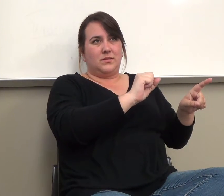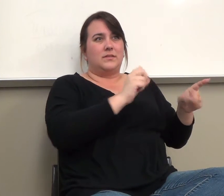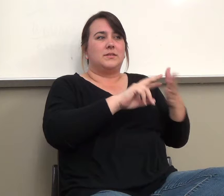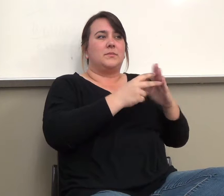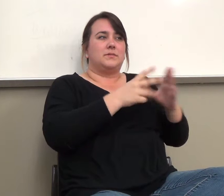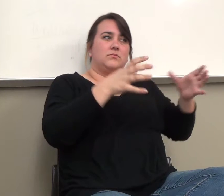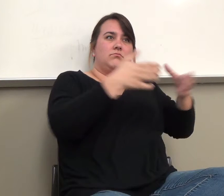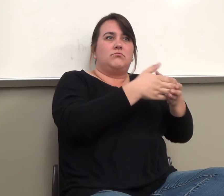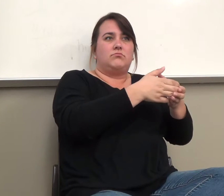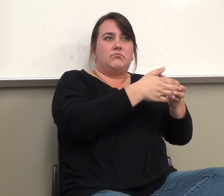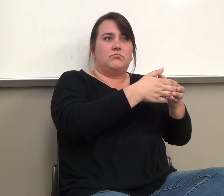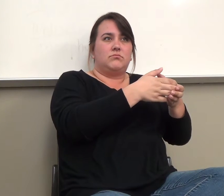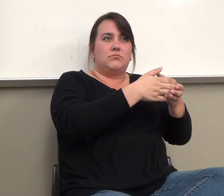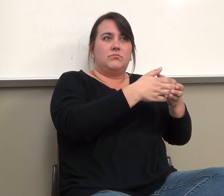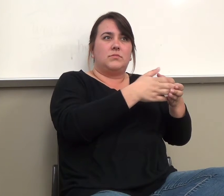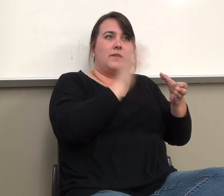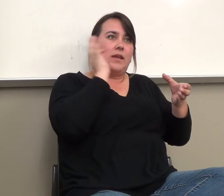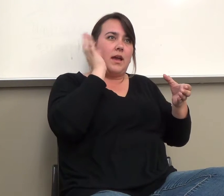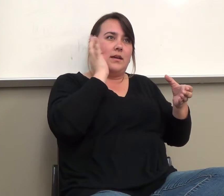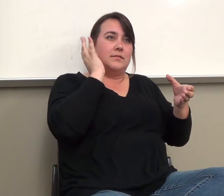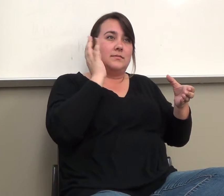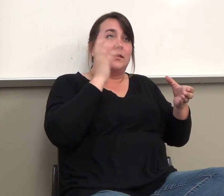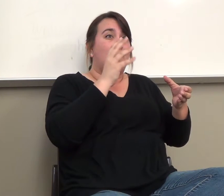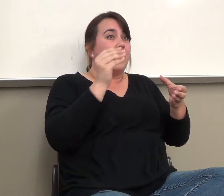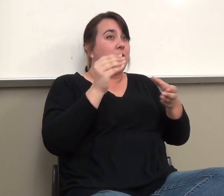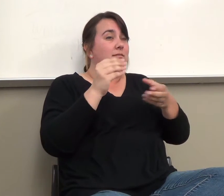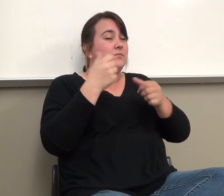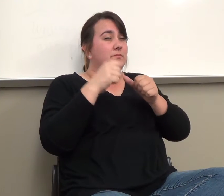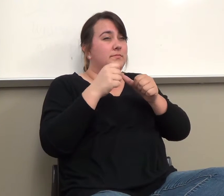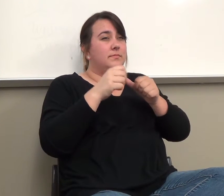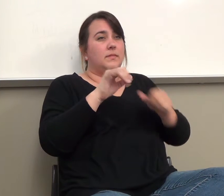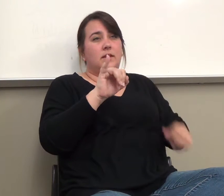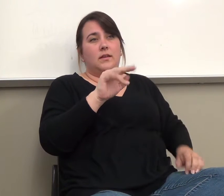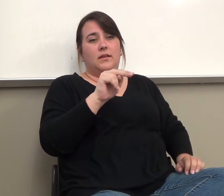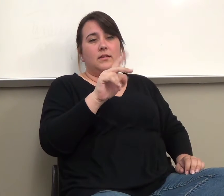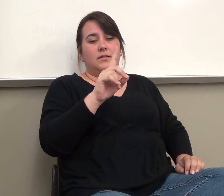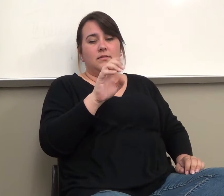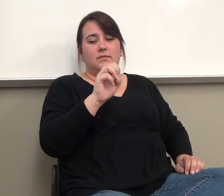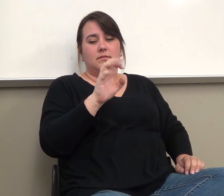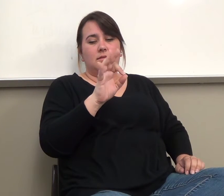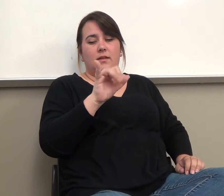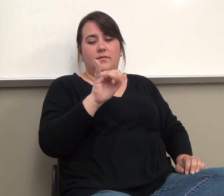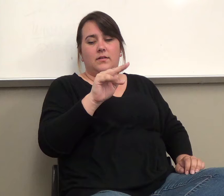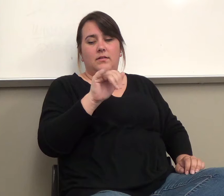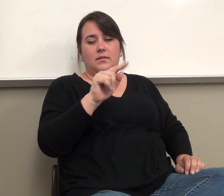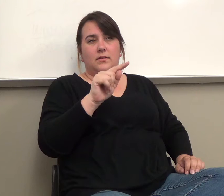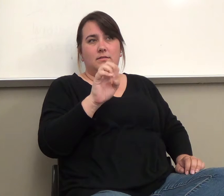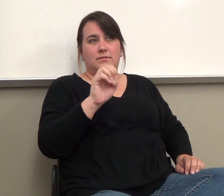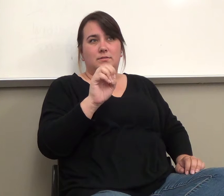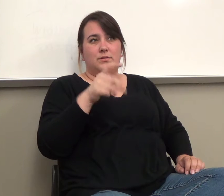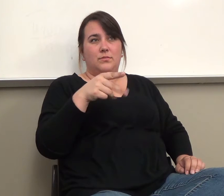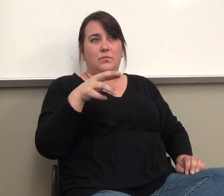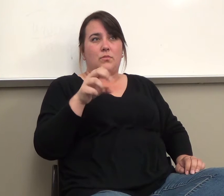these indefinite pronouns. Remember the things. Let me write up here, let me see if I can find the ones that